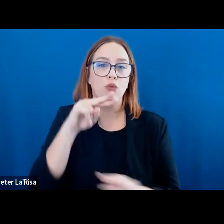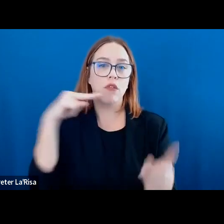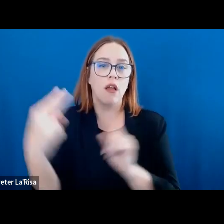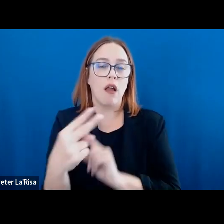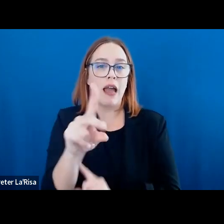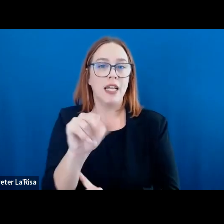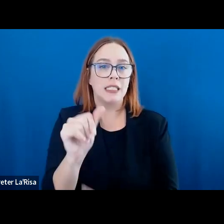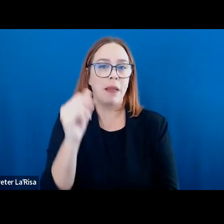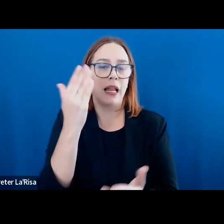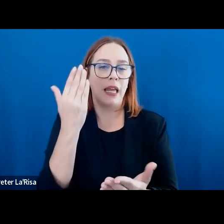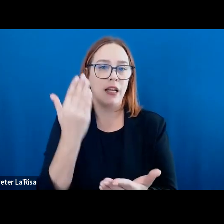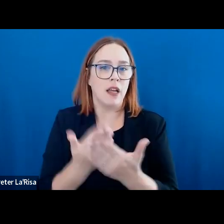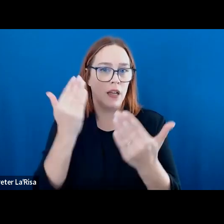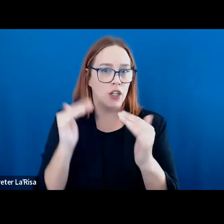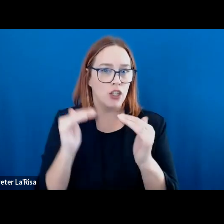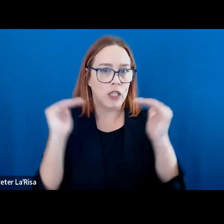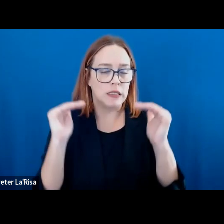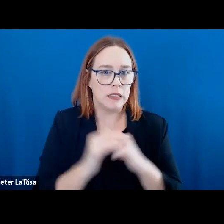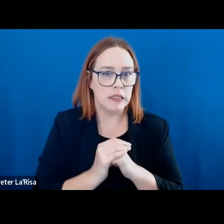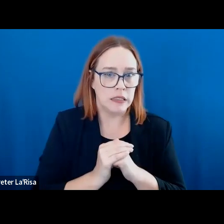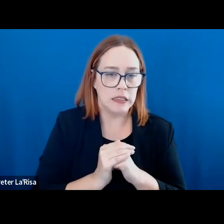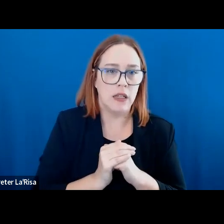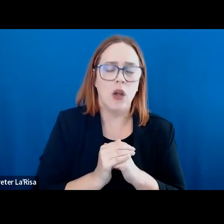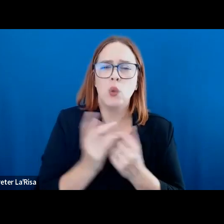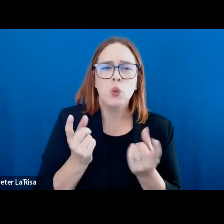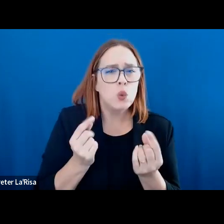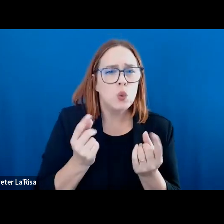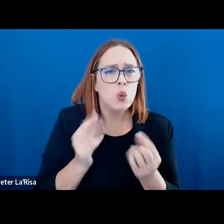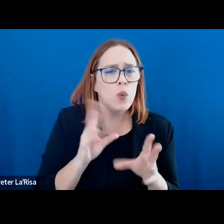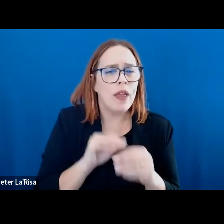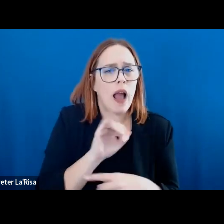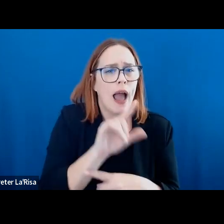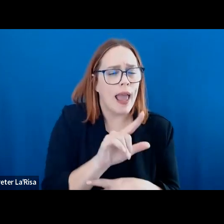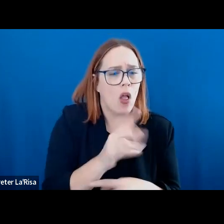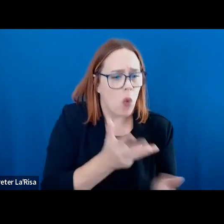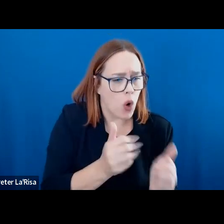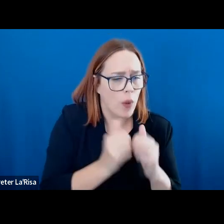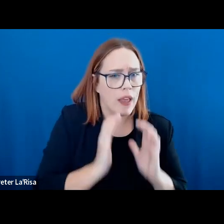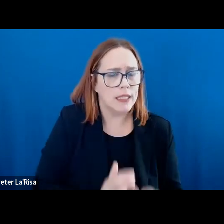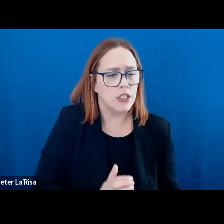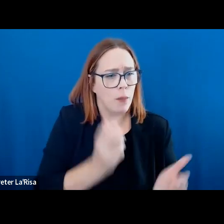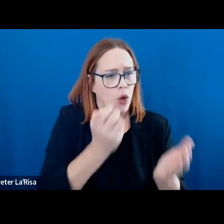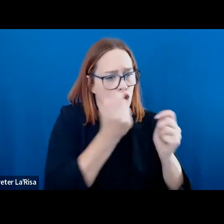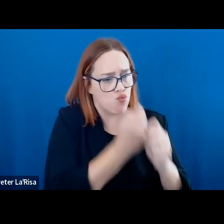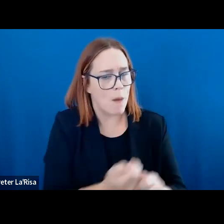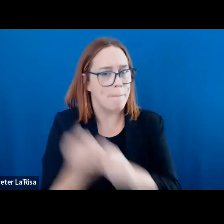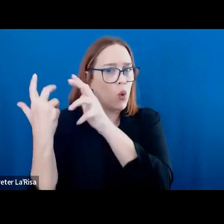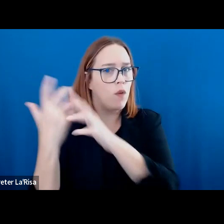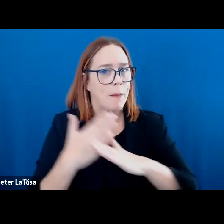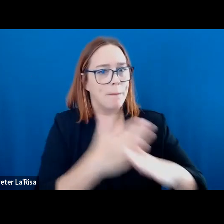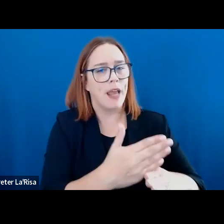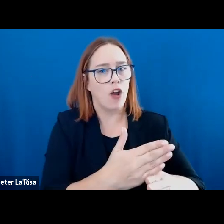do we do inside of IL but work with consumers to remove barriers or overcome barriers that are keeping them towards